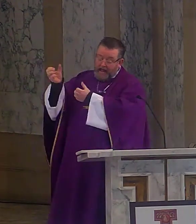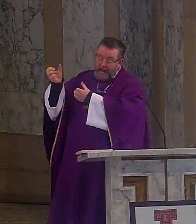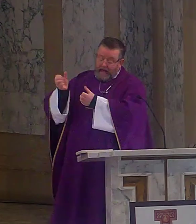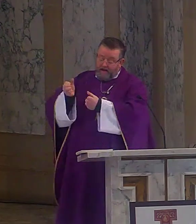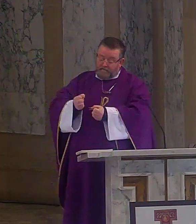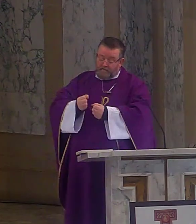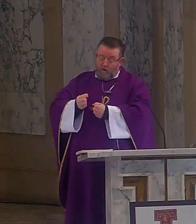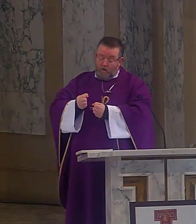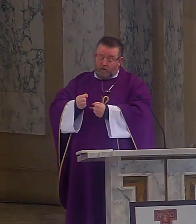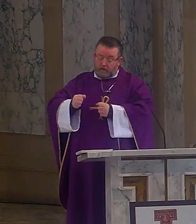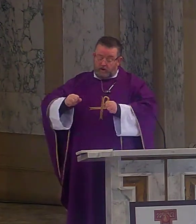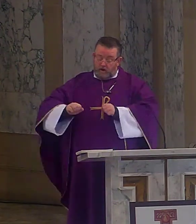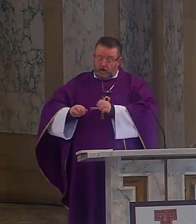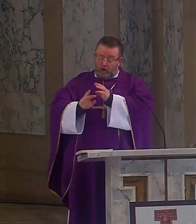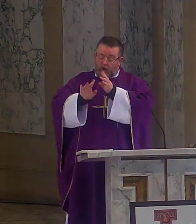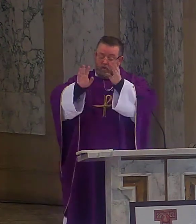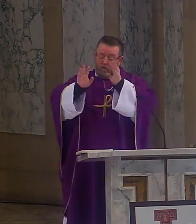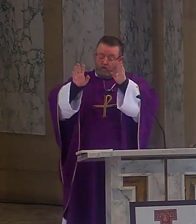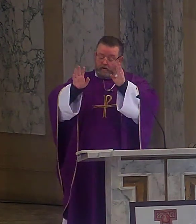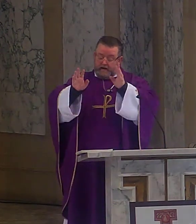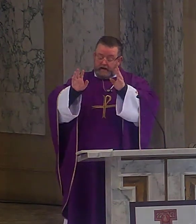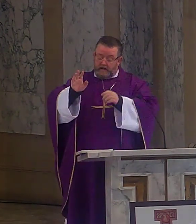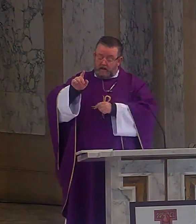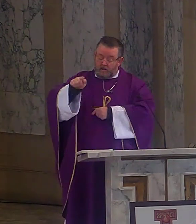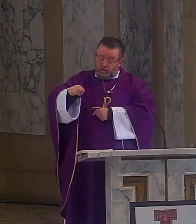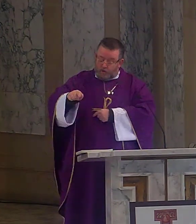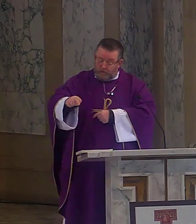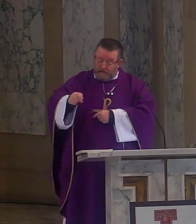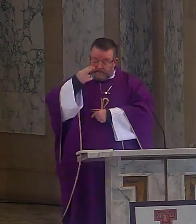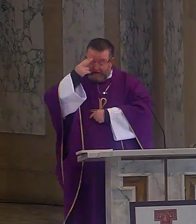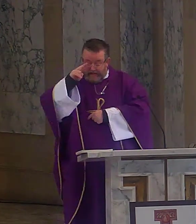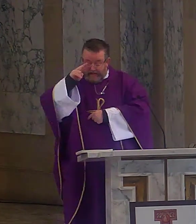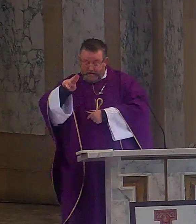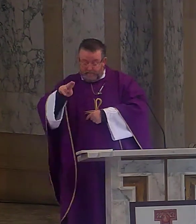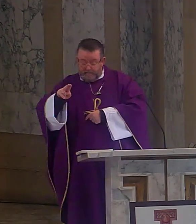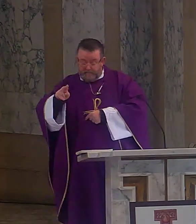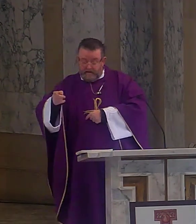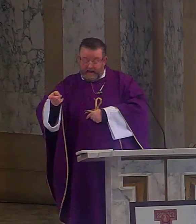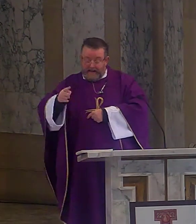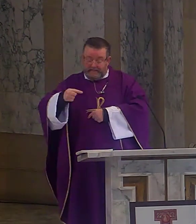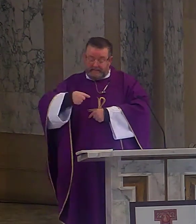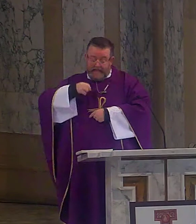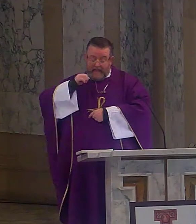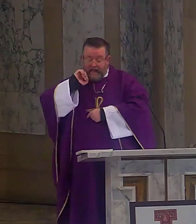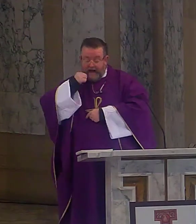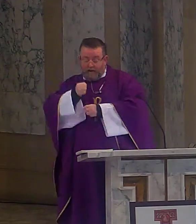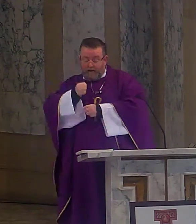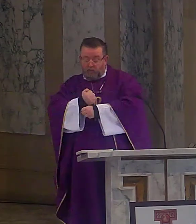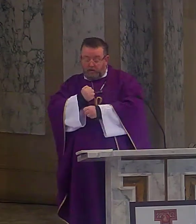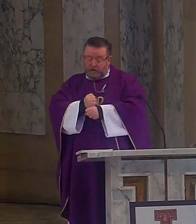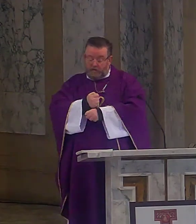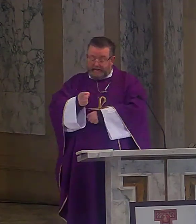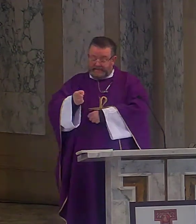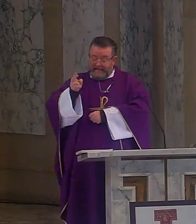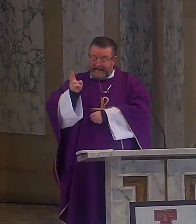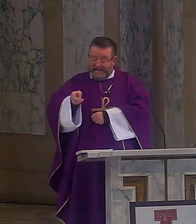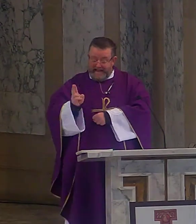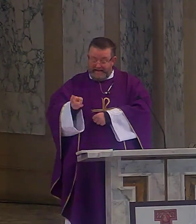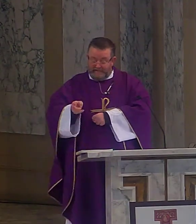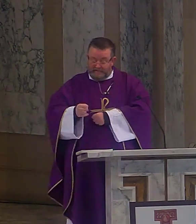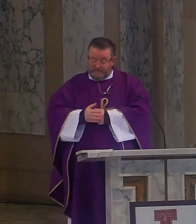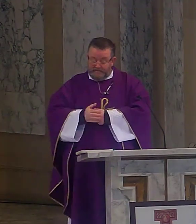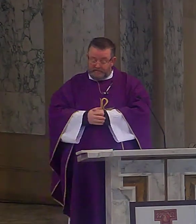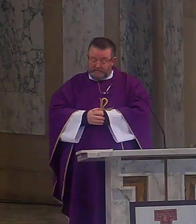i have brought glory to this name and i will do it